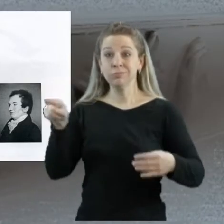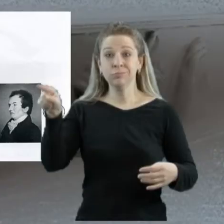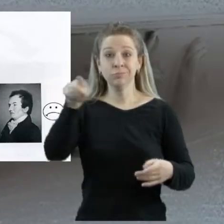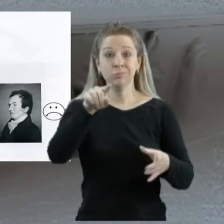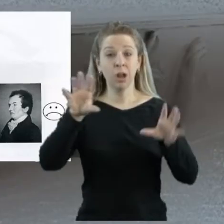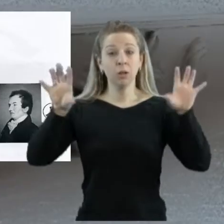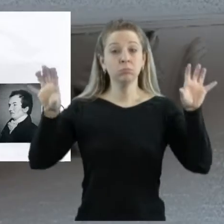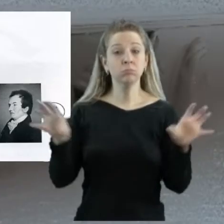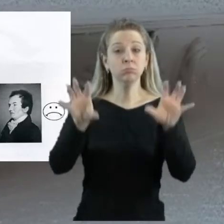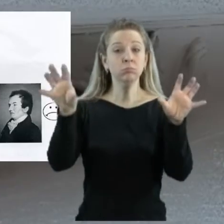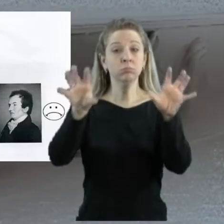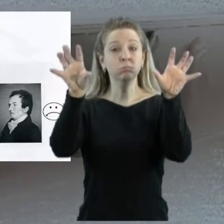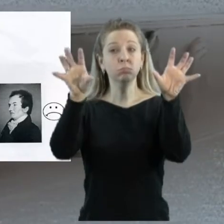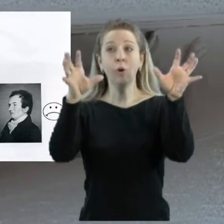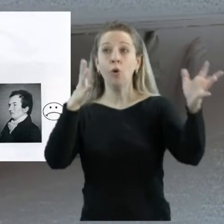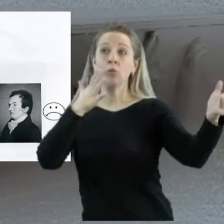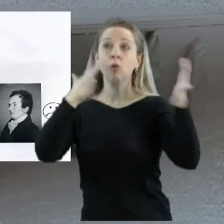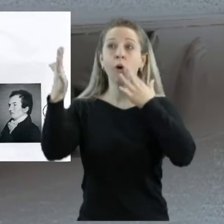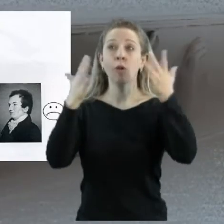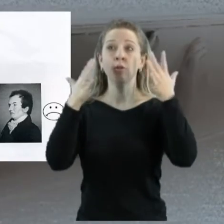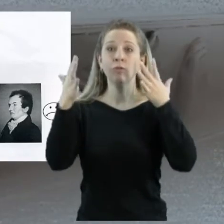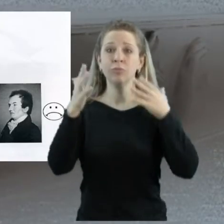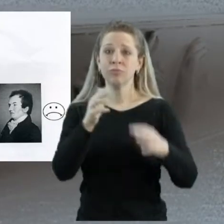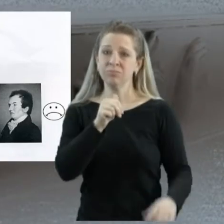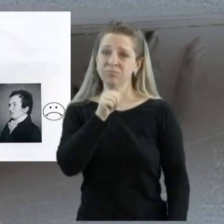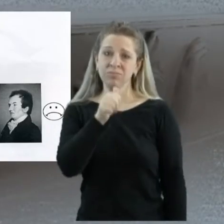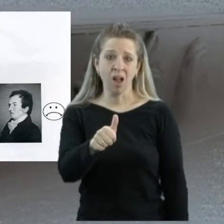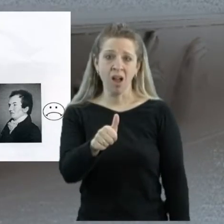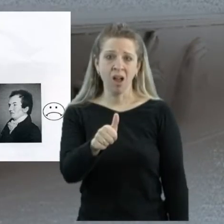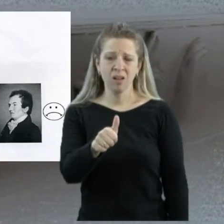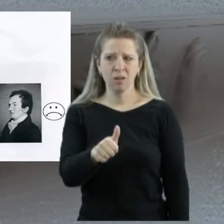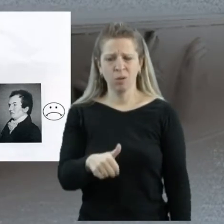The houses were dull and not colorful.